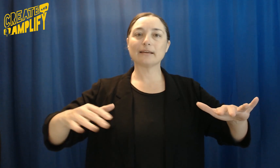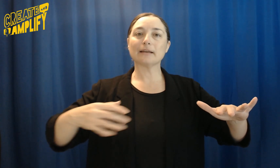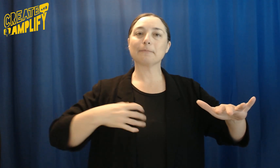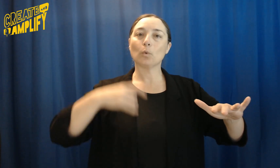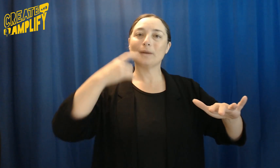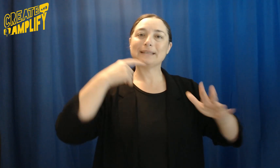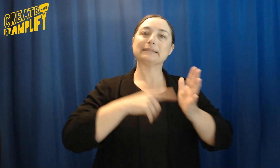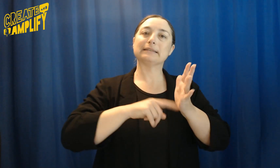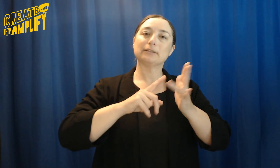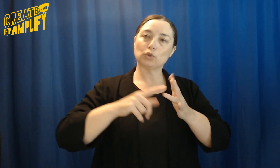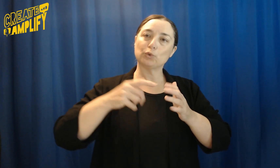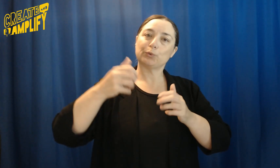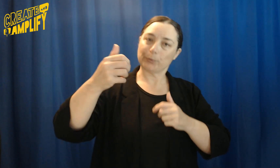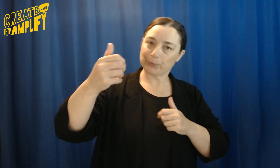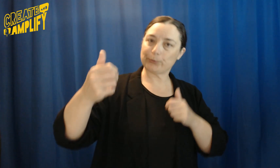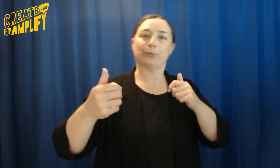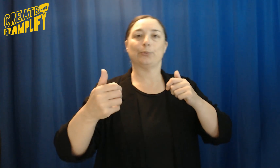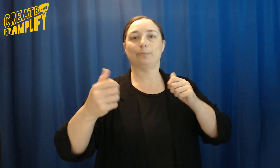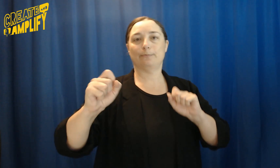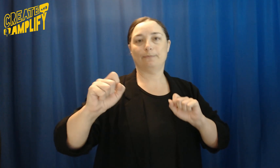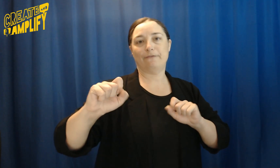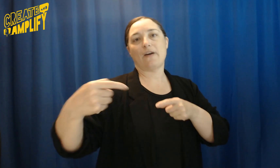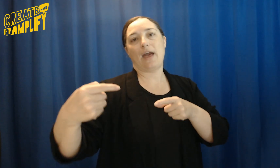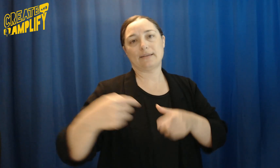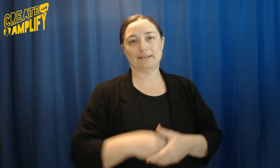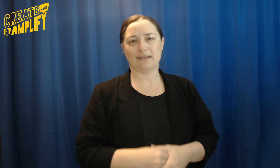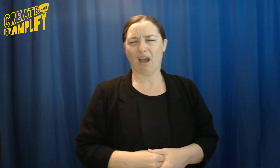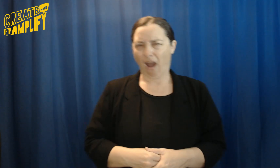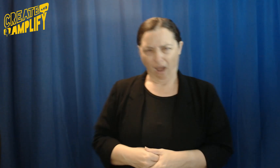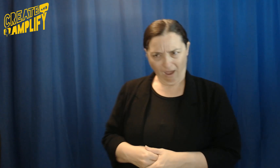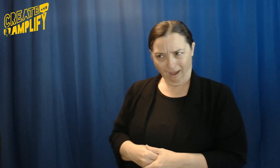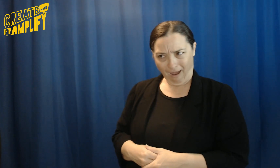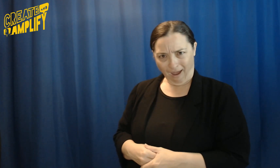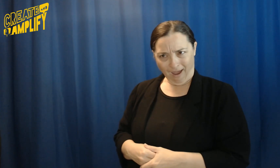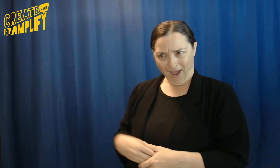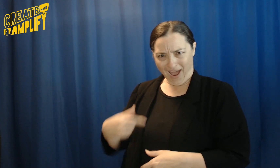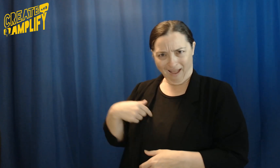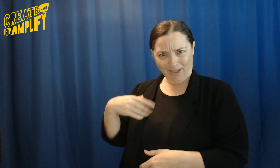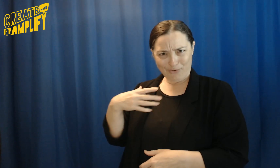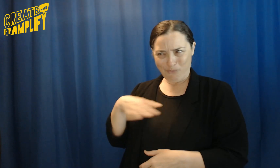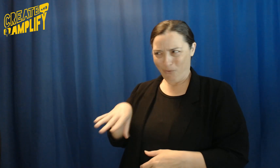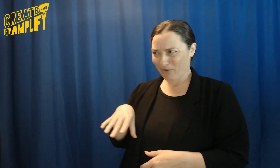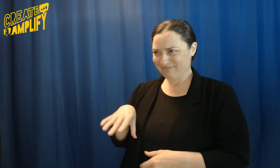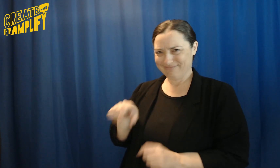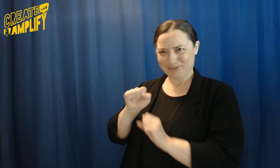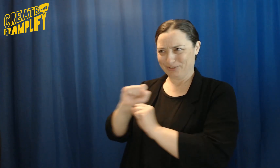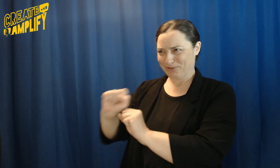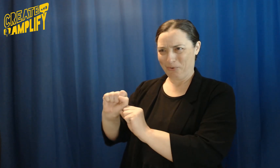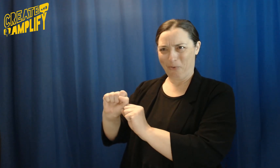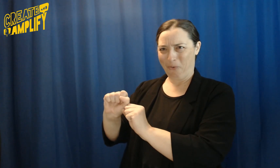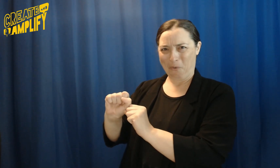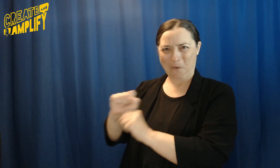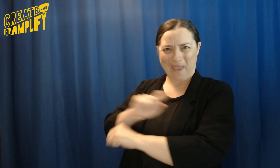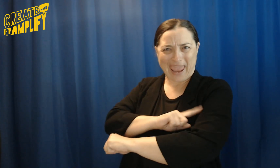change. I just want to carry you around in my pocket because I feel like I need your energy more in my